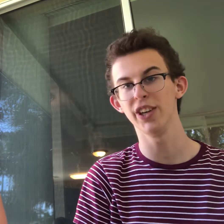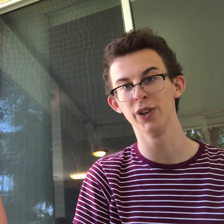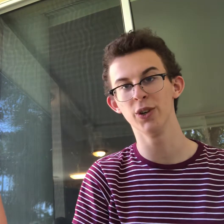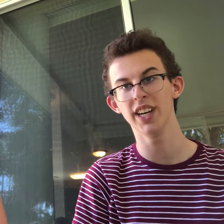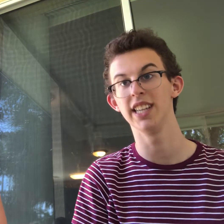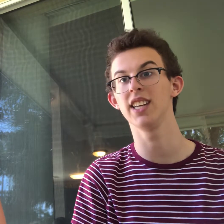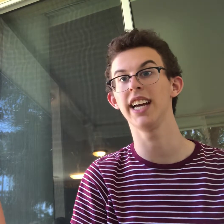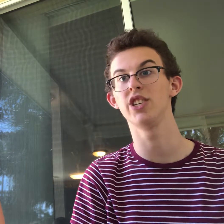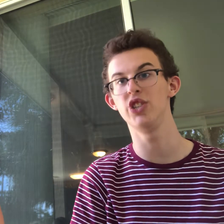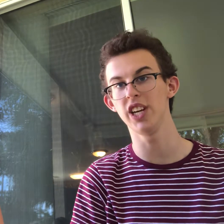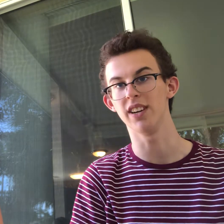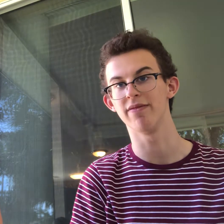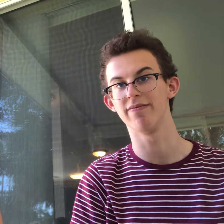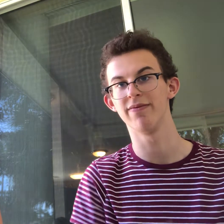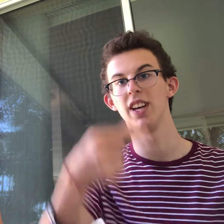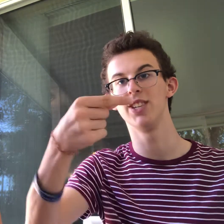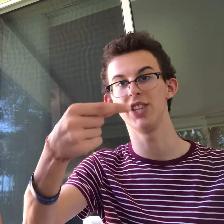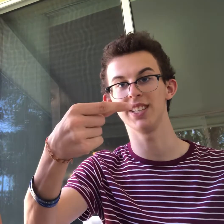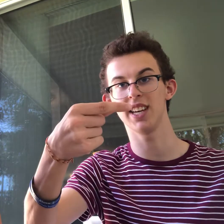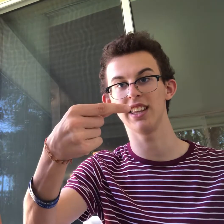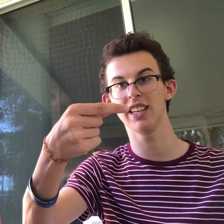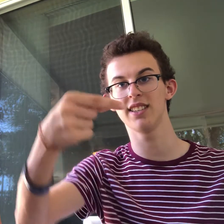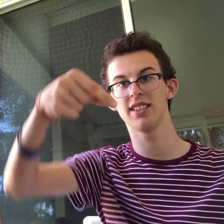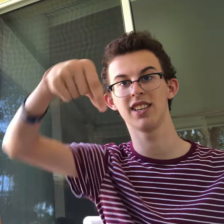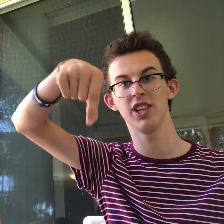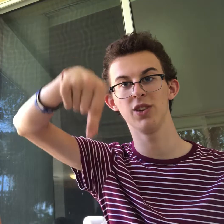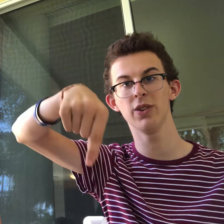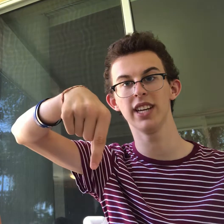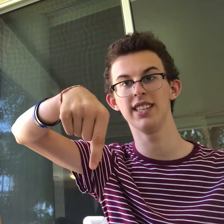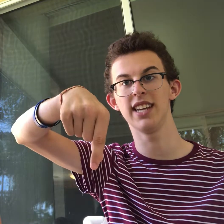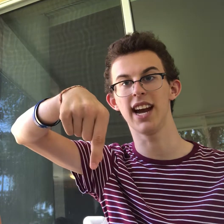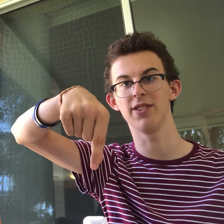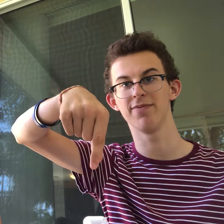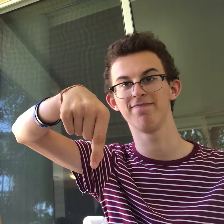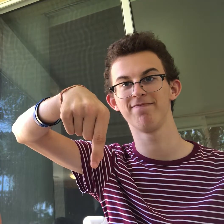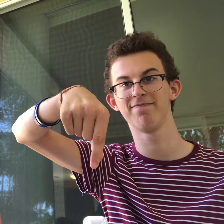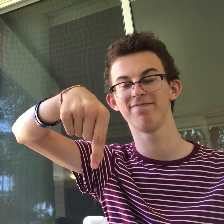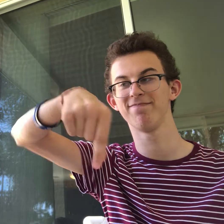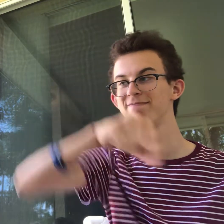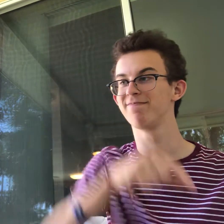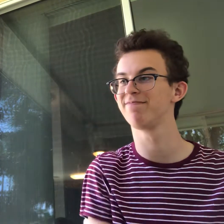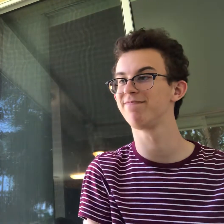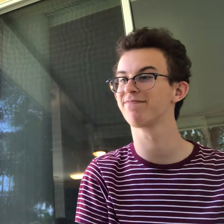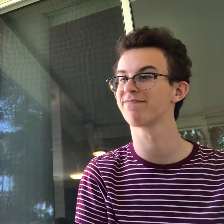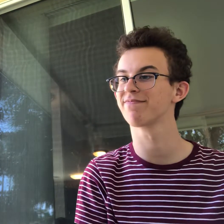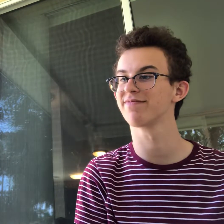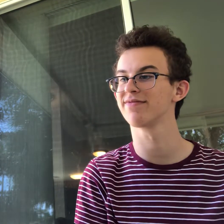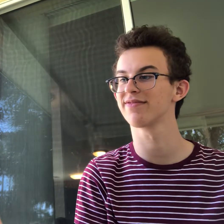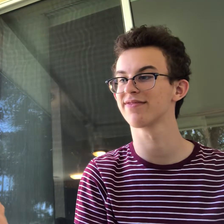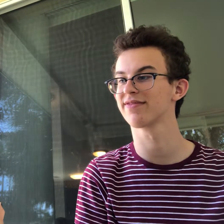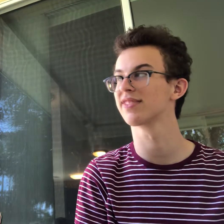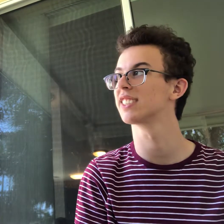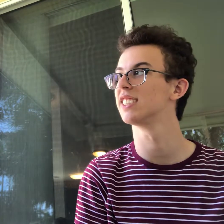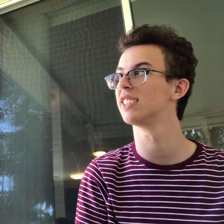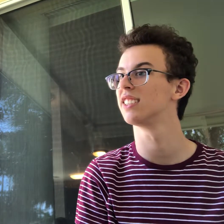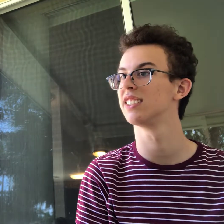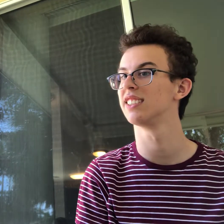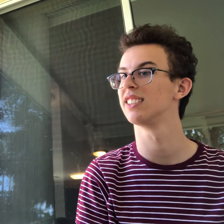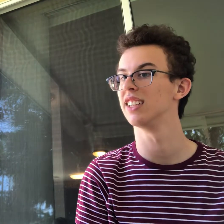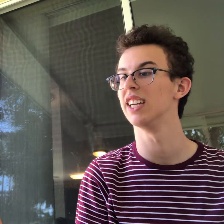Q is like G. G is like this, Q is down. And G and Q in lowercase are very similar too.